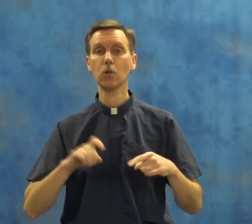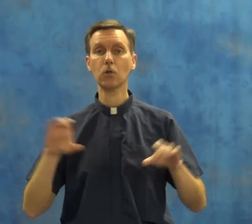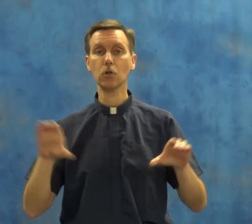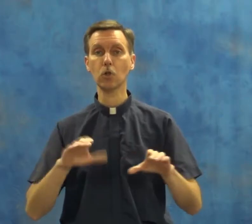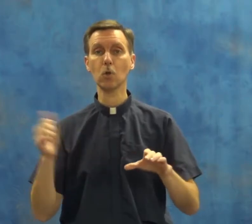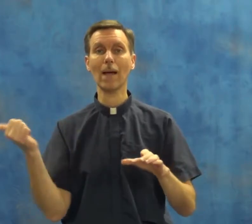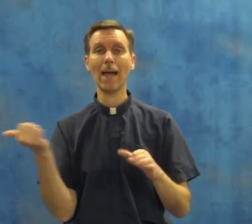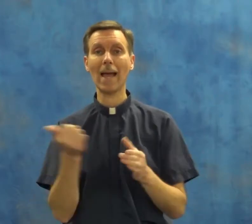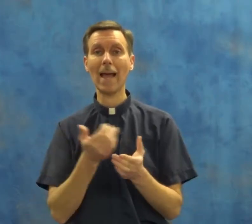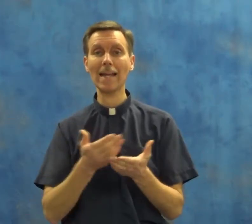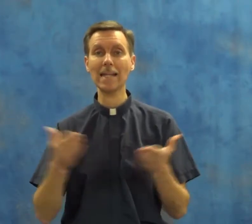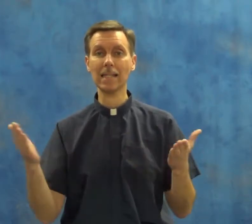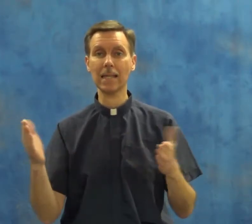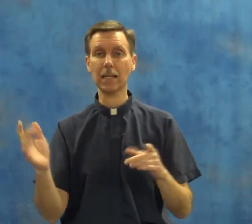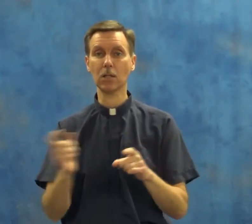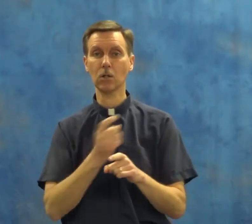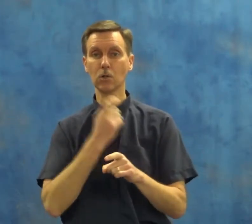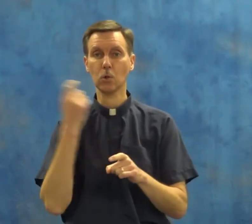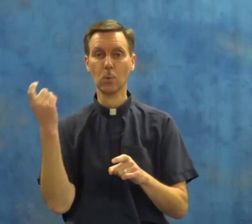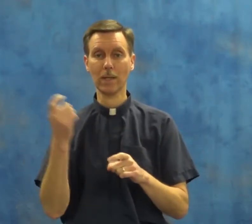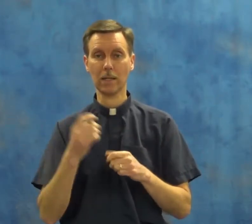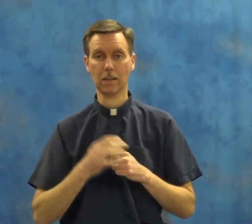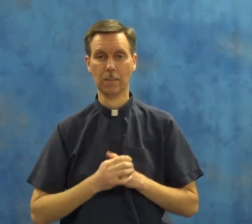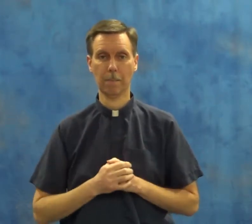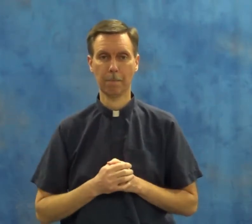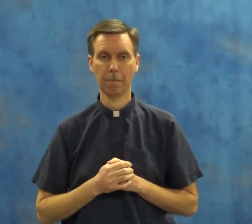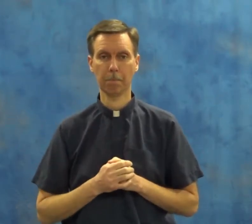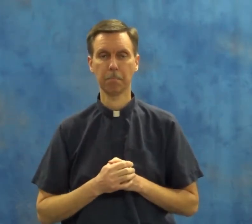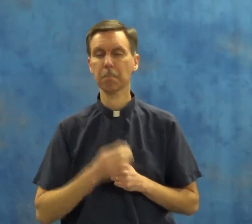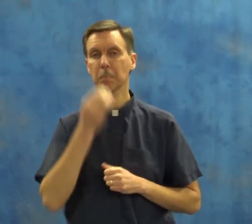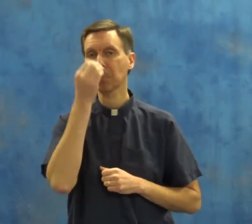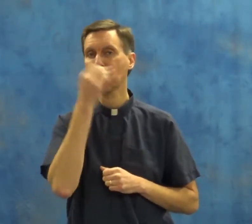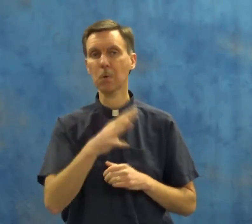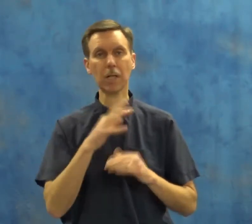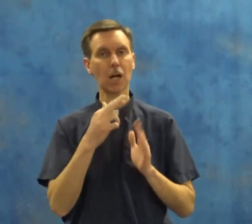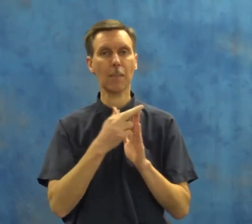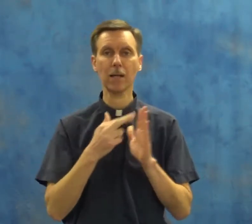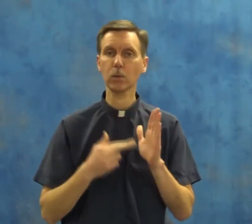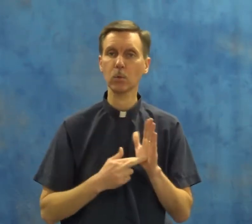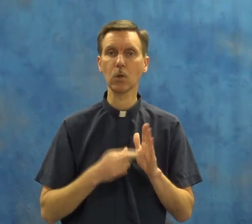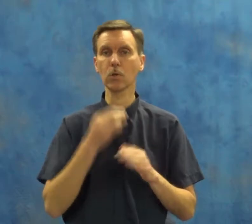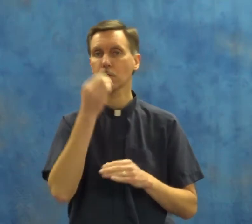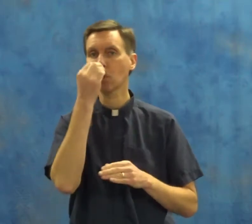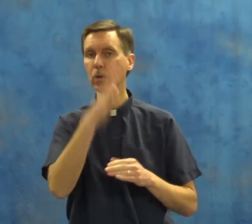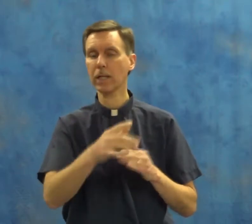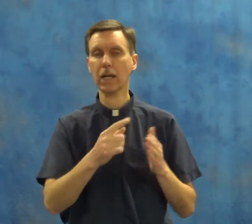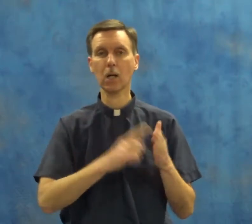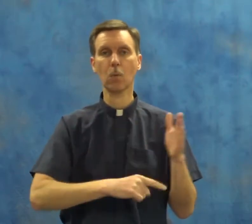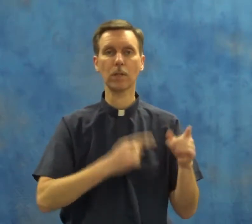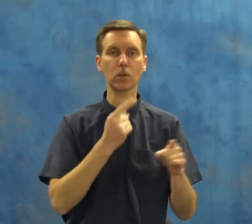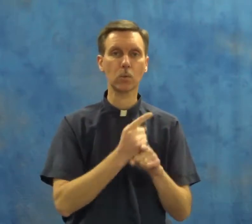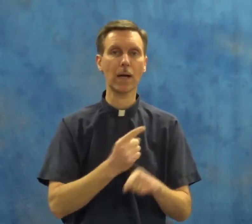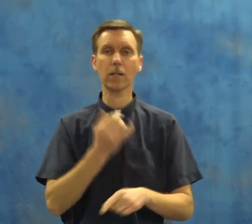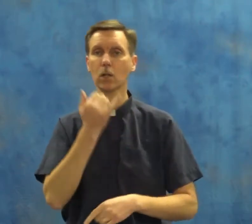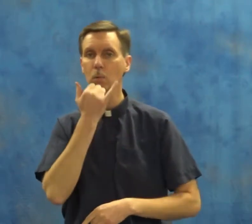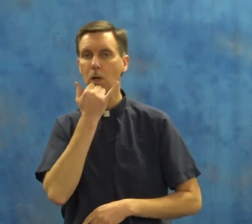should do anything to win. Don't care about the rules, don't care what's right or